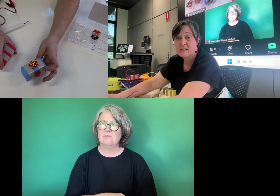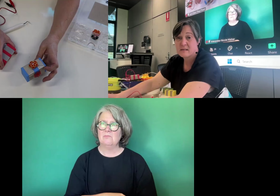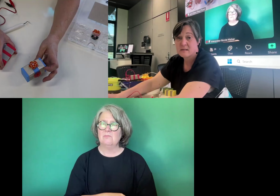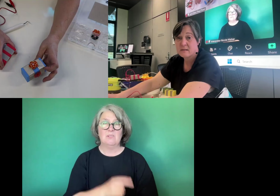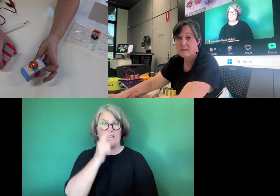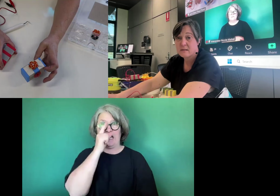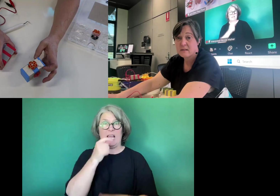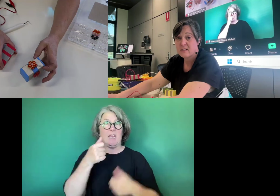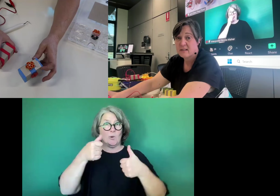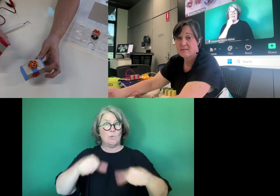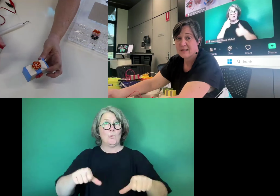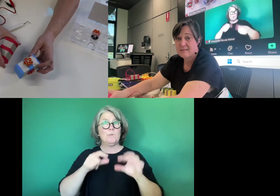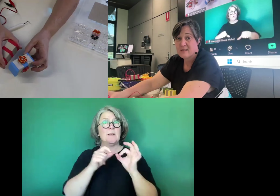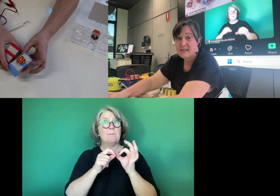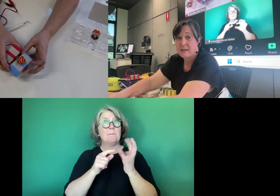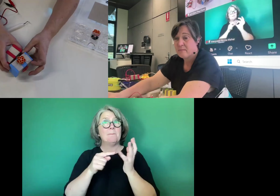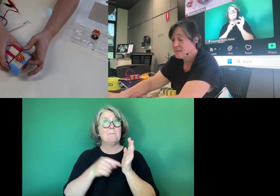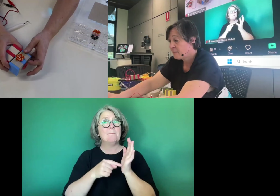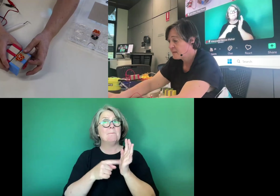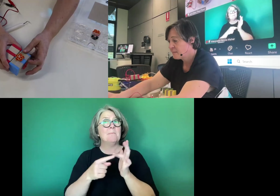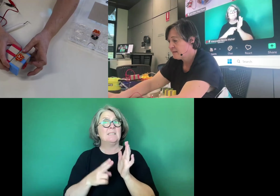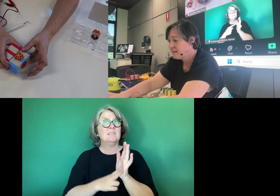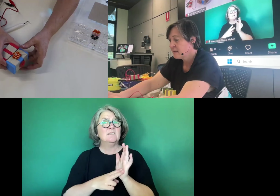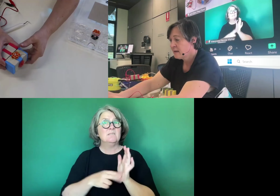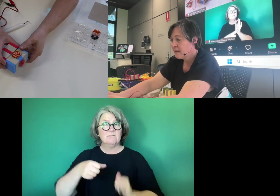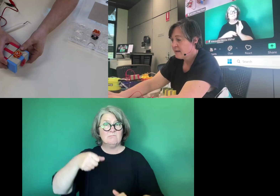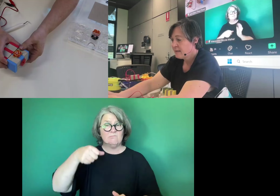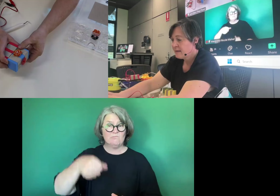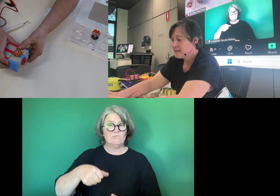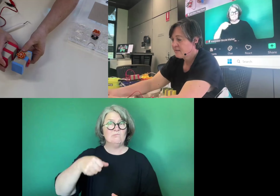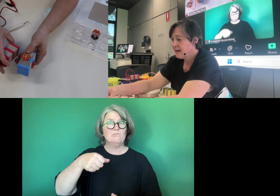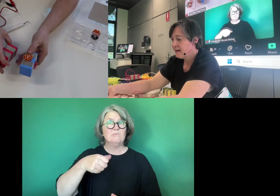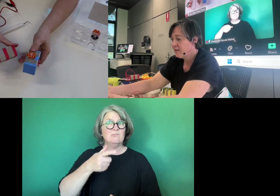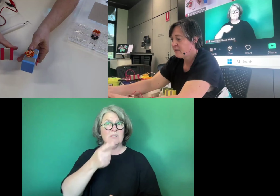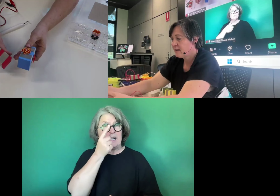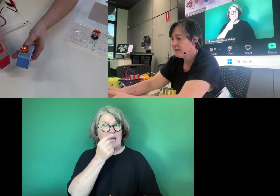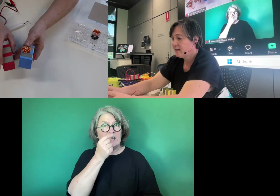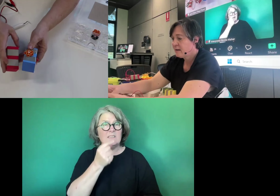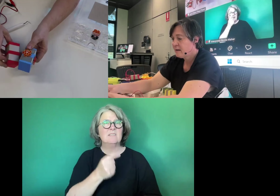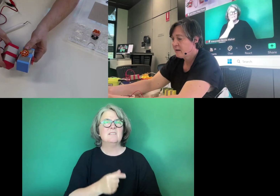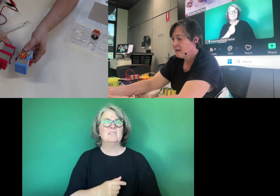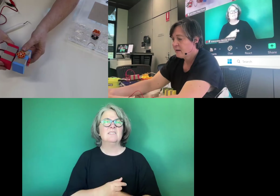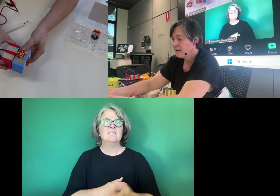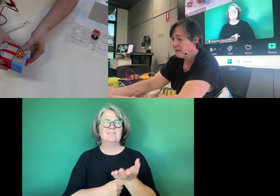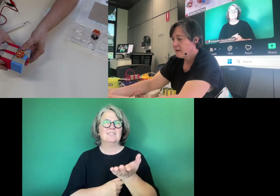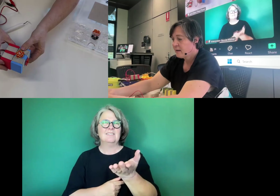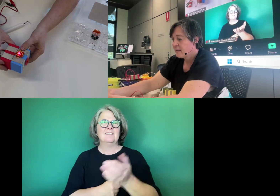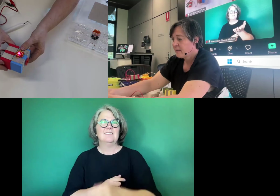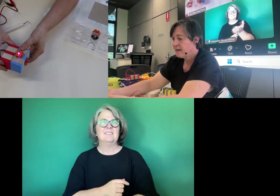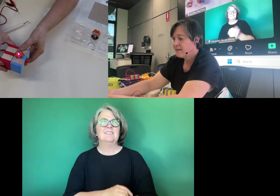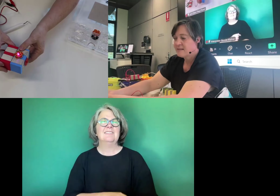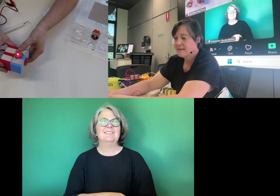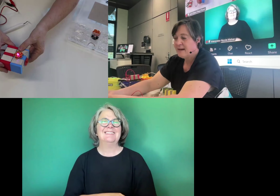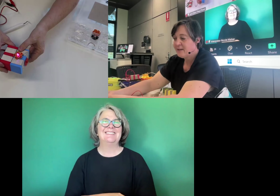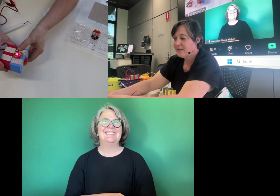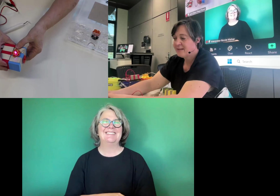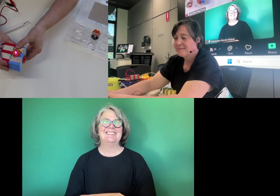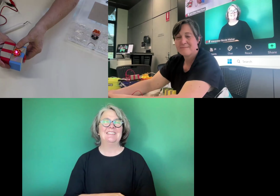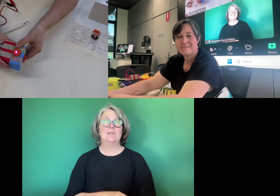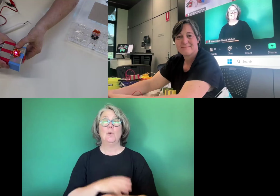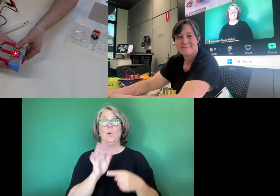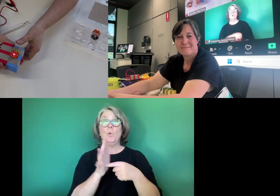use buttons. They're the same shape as buttons. There's the fan going. There is the